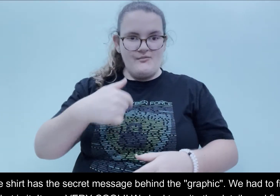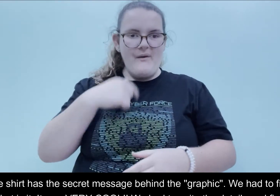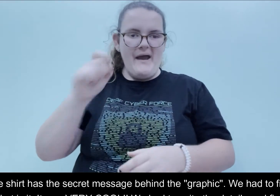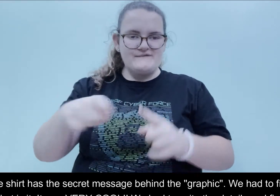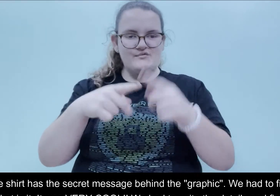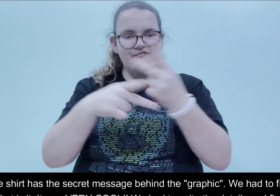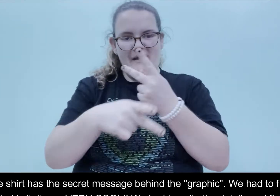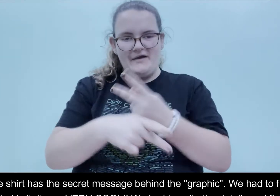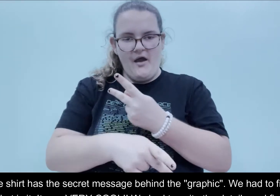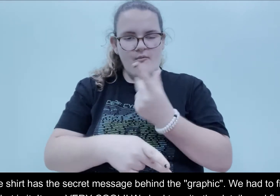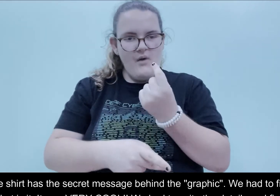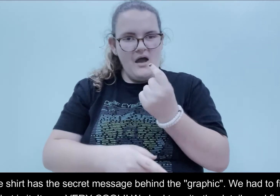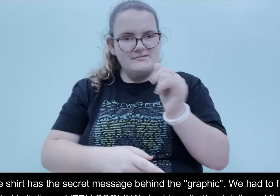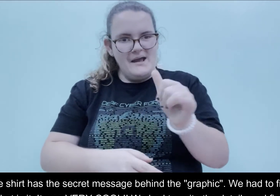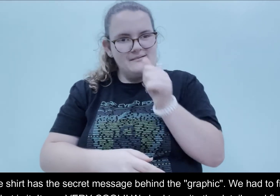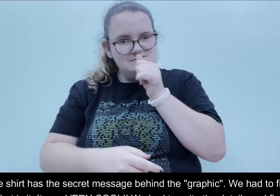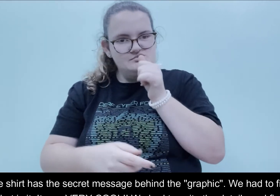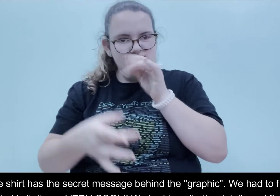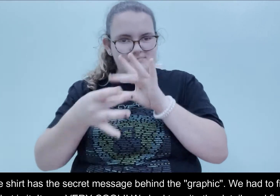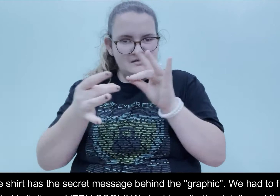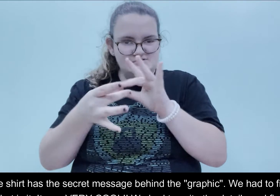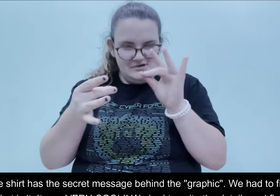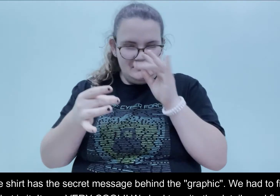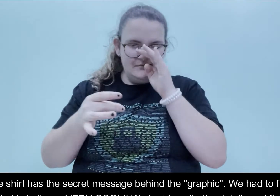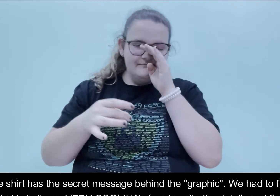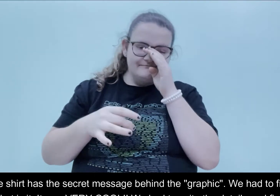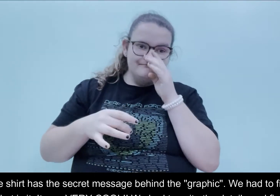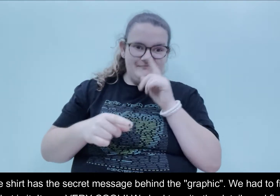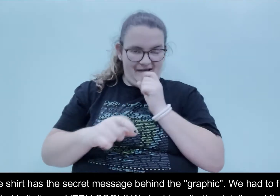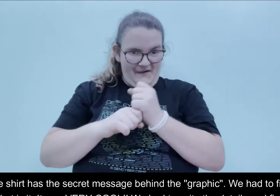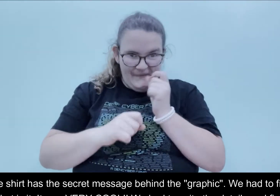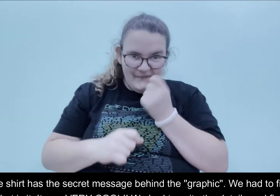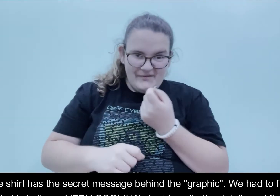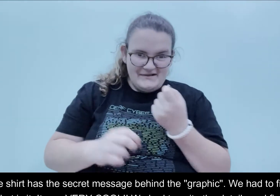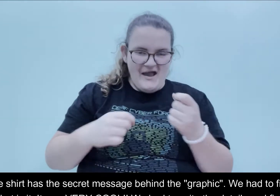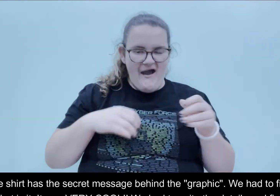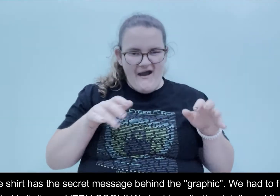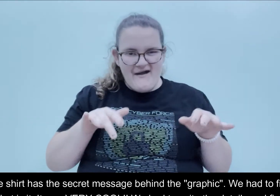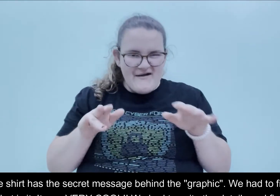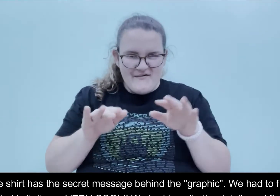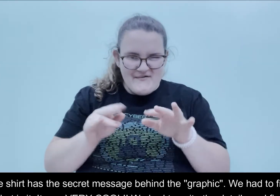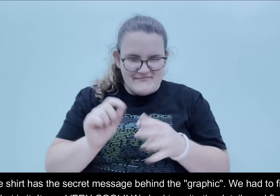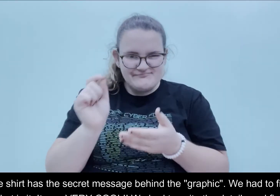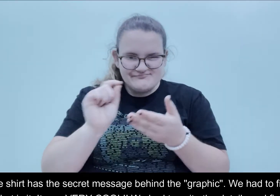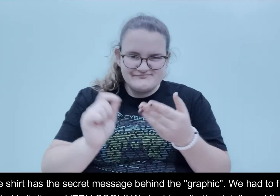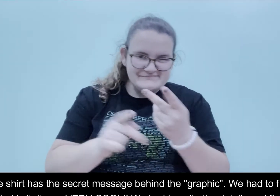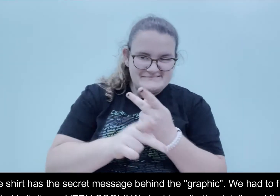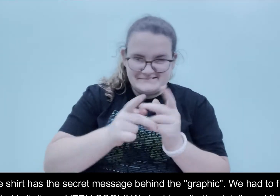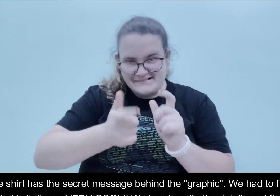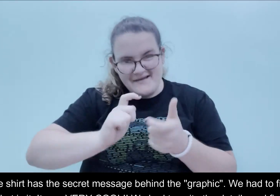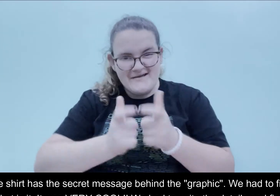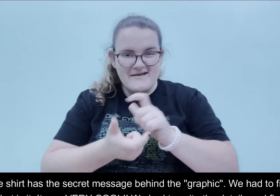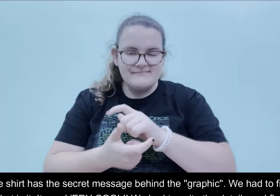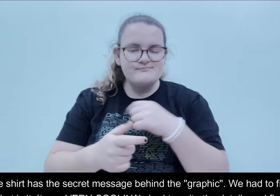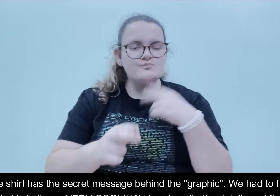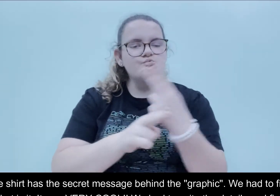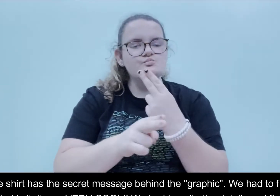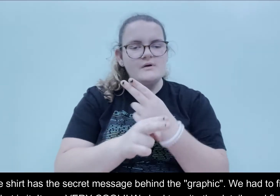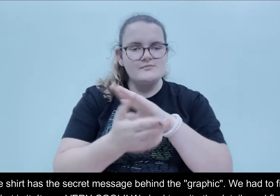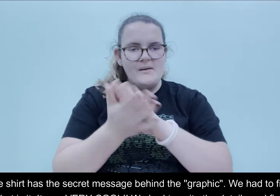secret message in there. And you have to figure it out. It has cryptographing in there to try to figure out the message.